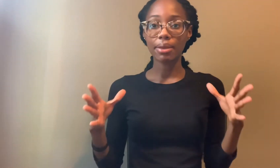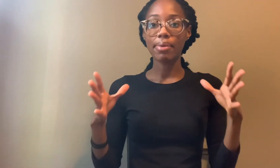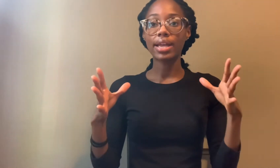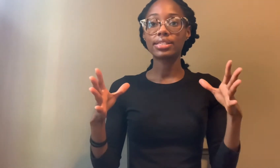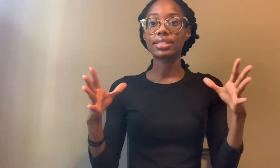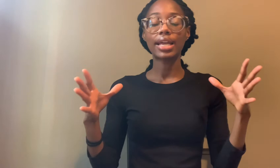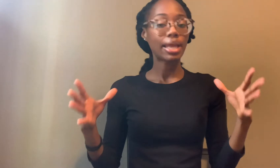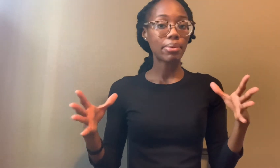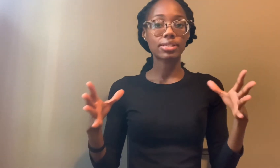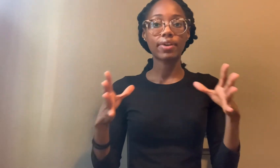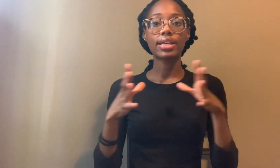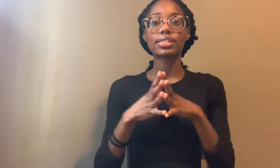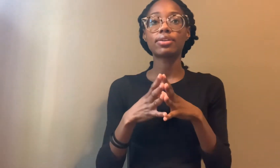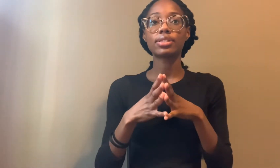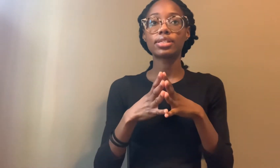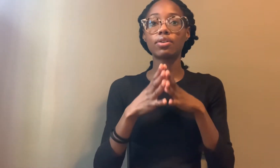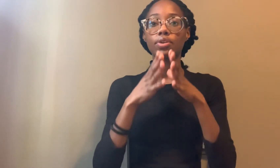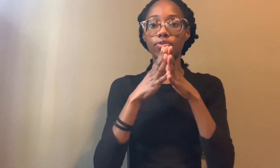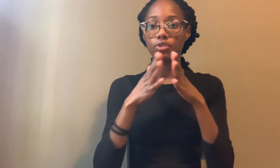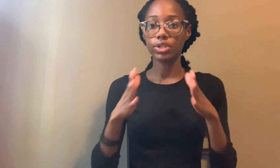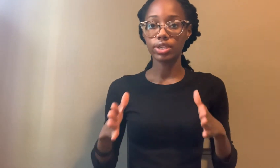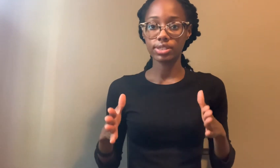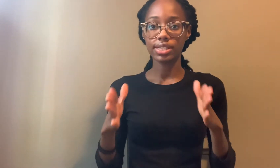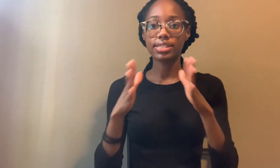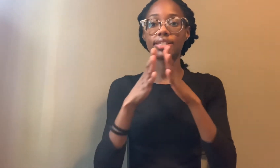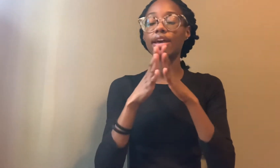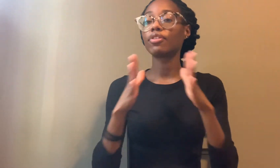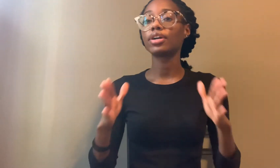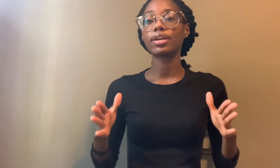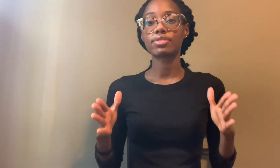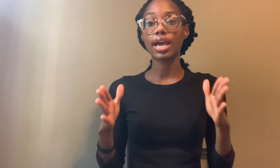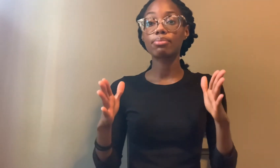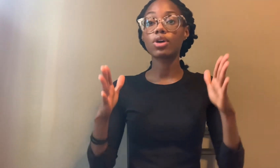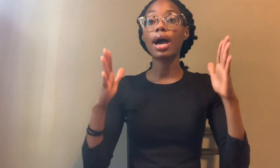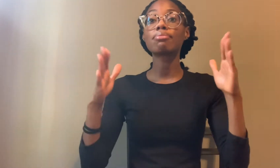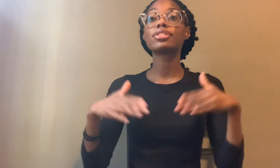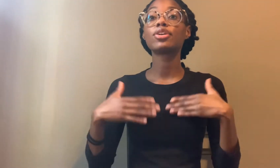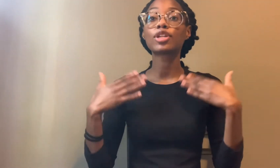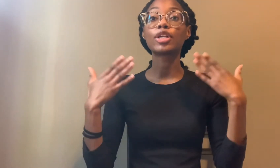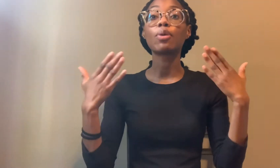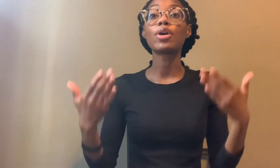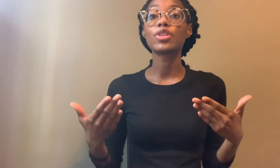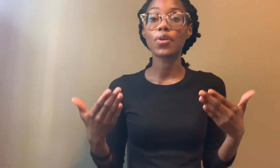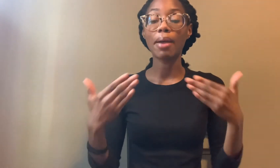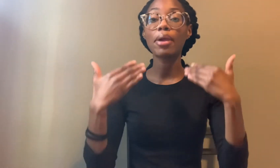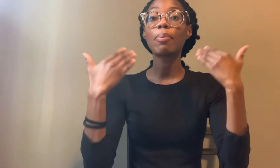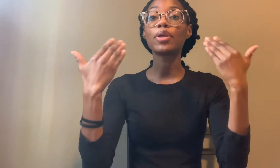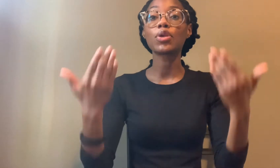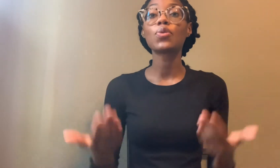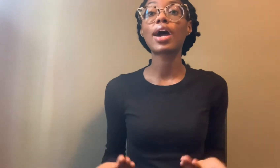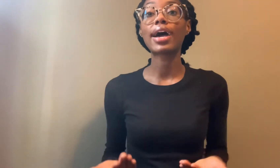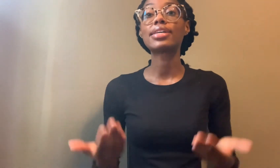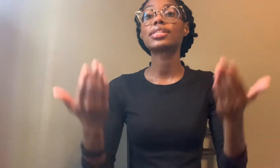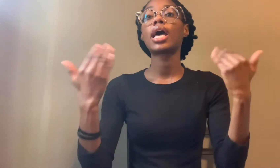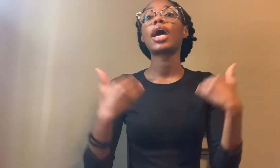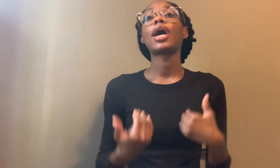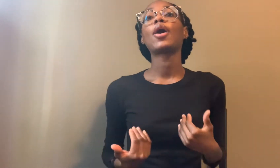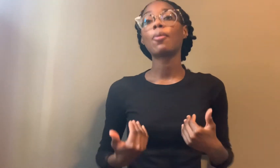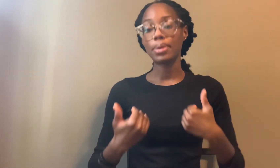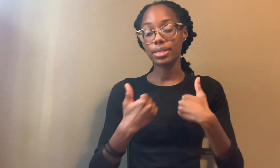embodies the dynamics of ASL itself in 4 years. That's never enough time. So I'm still learning with you. I'm helping you guys help me,